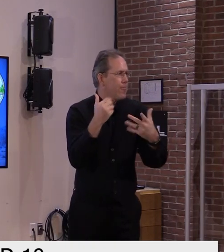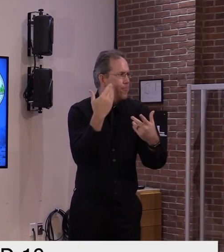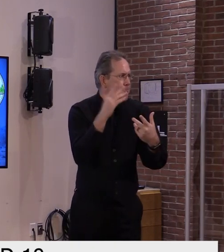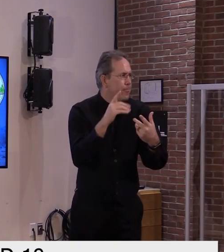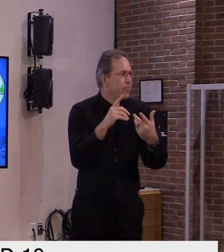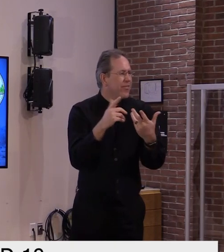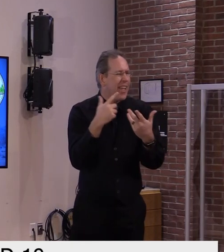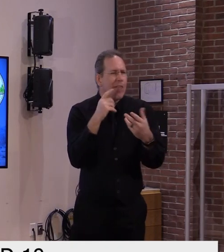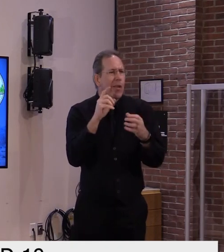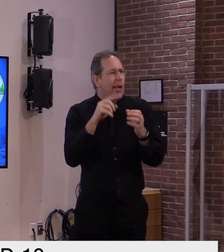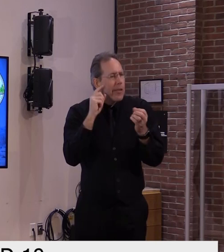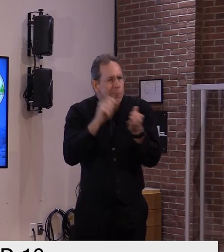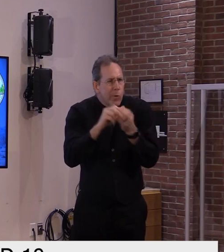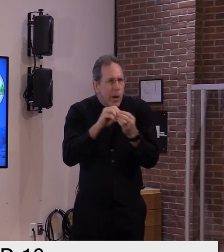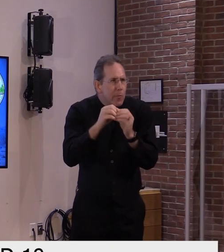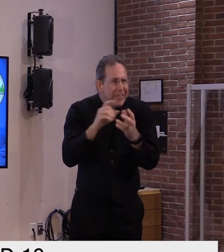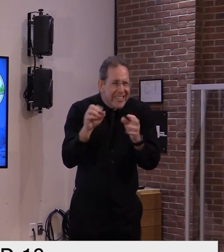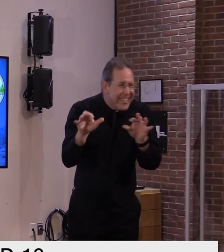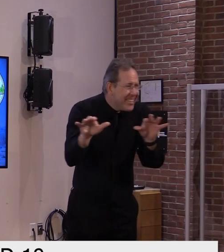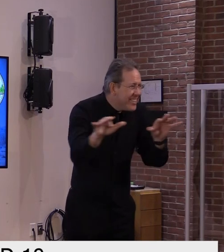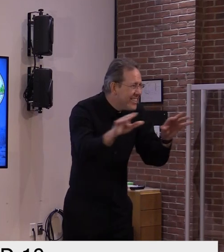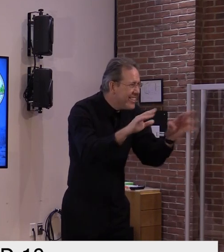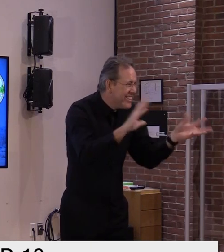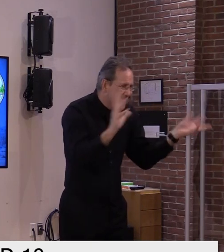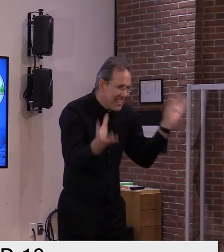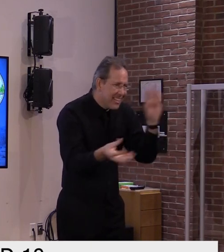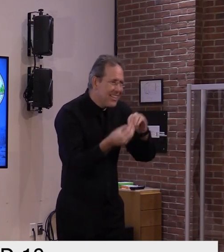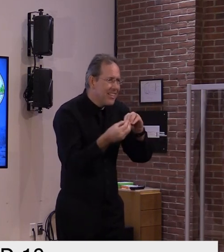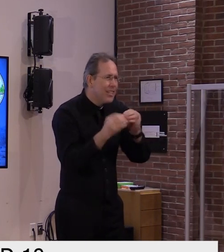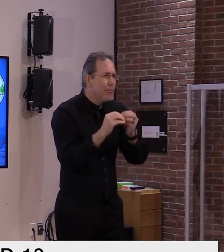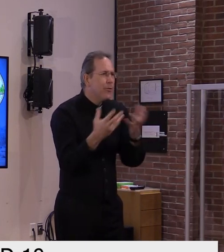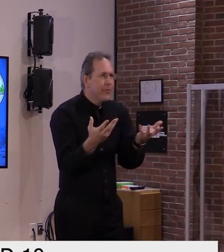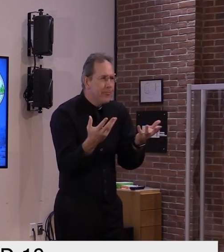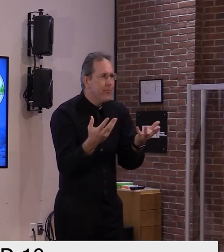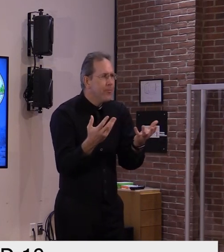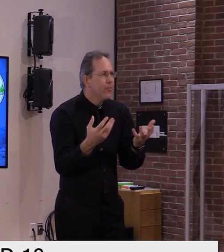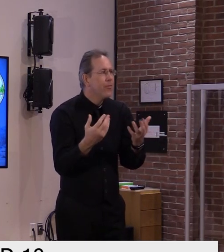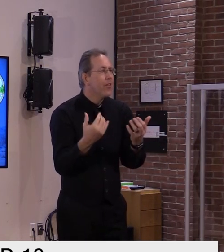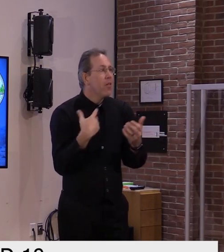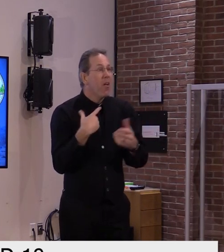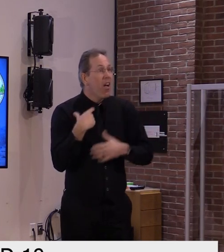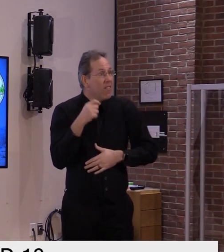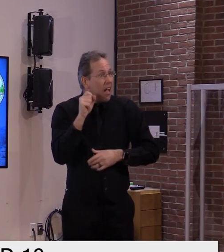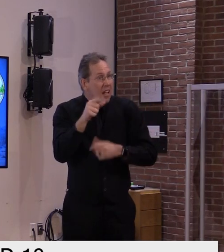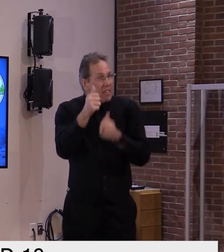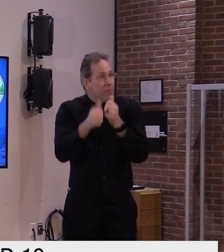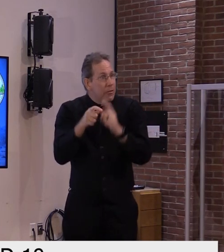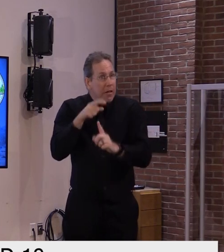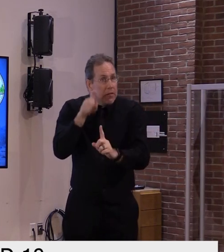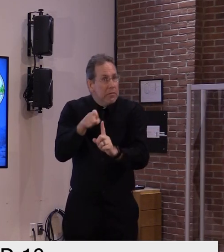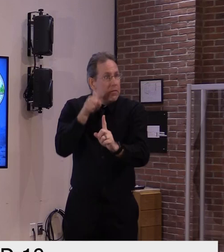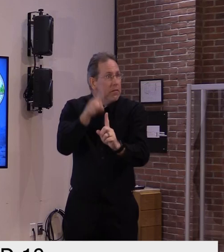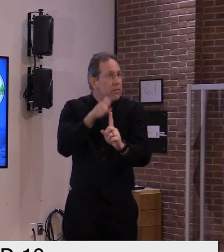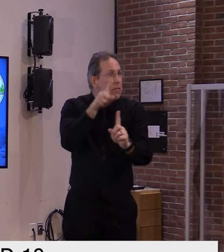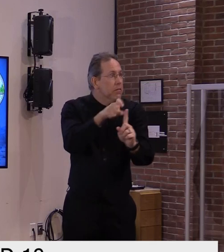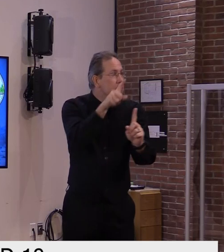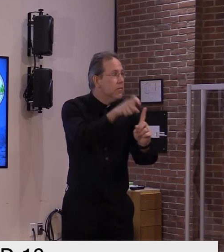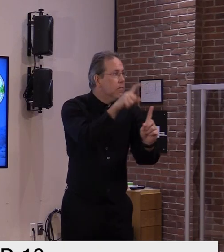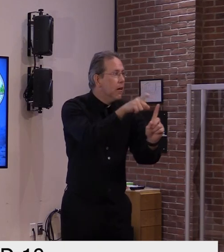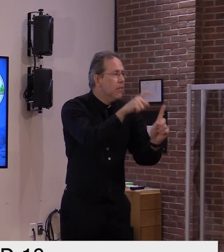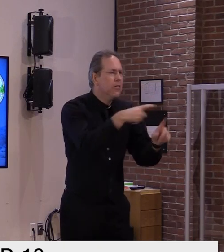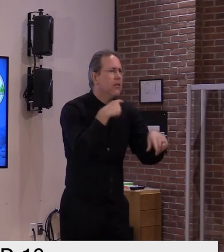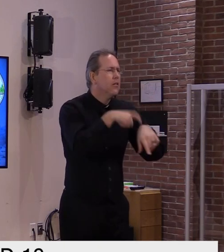challenging to get them from such diverse groups, but that's what we're hoping to get. But can't say much